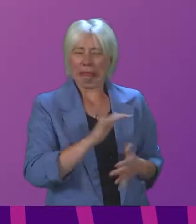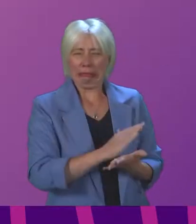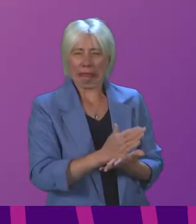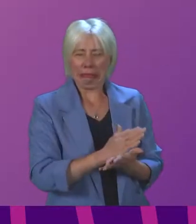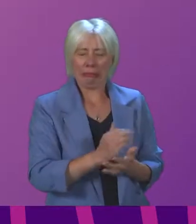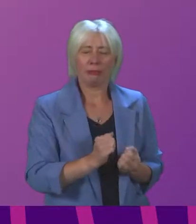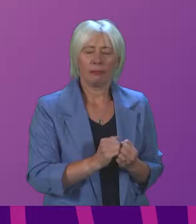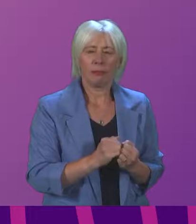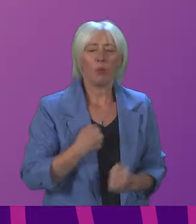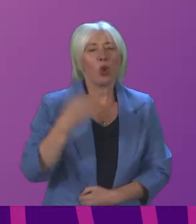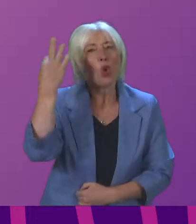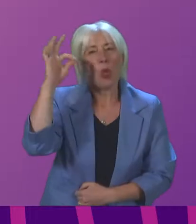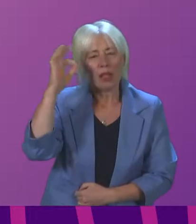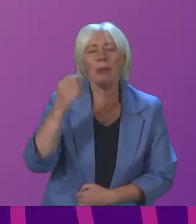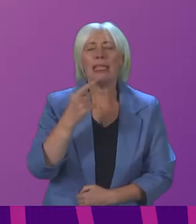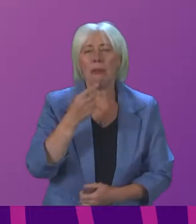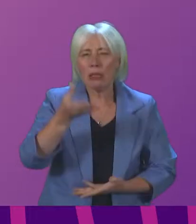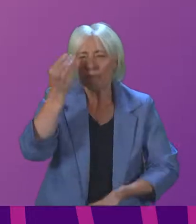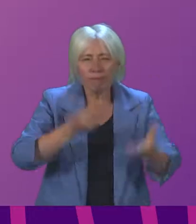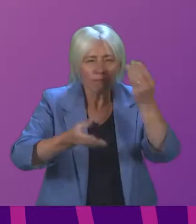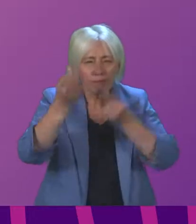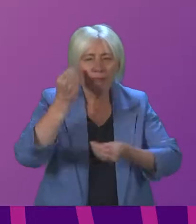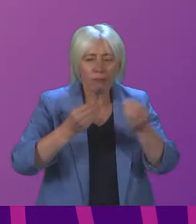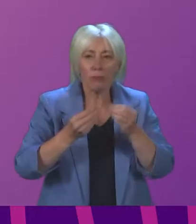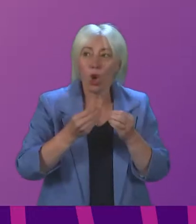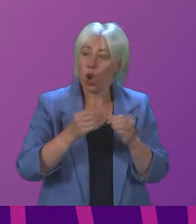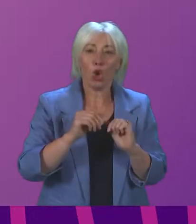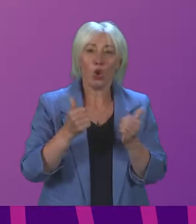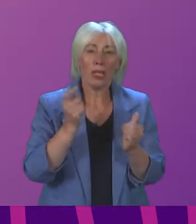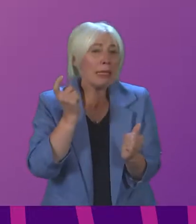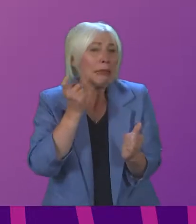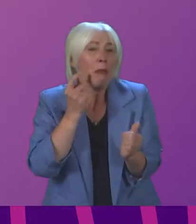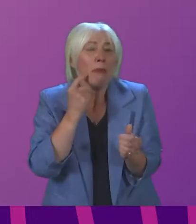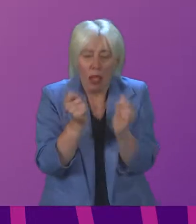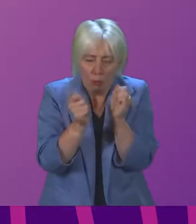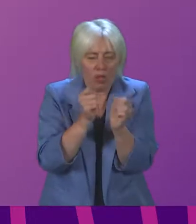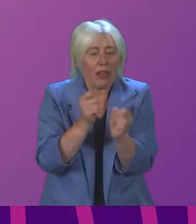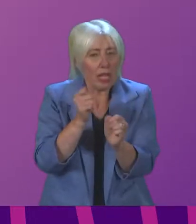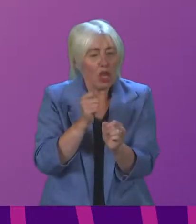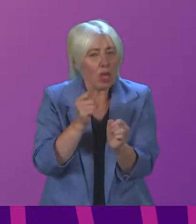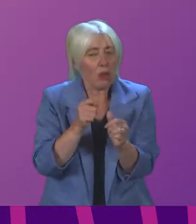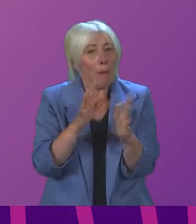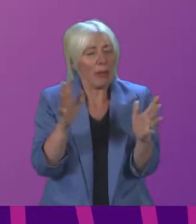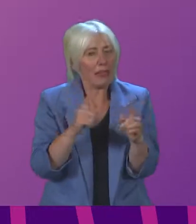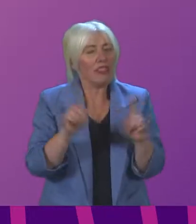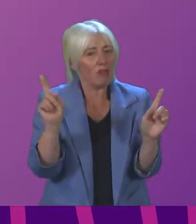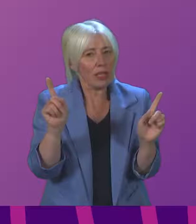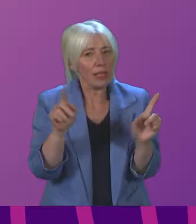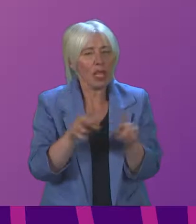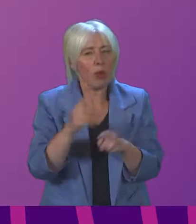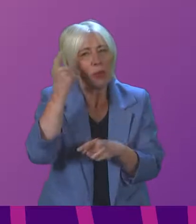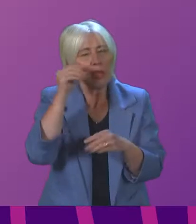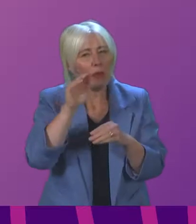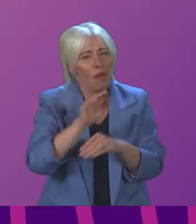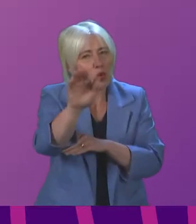Our inquiry showed me how much can be achieved through relatively simple modifications and forward thinking regarding the